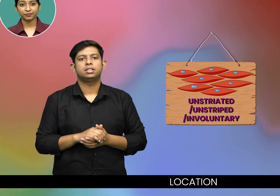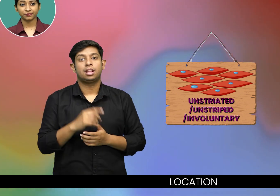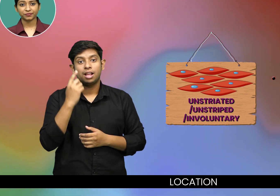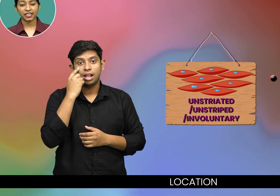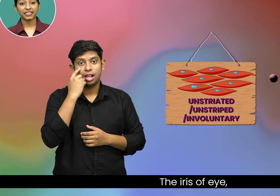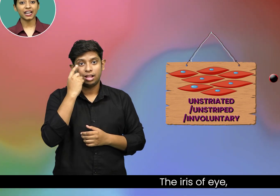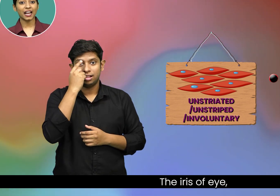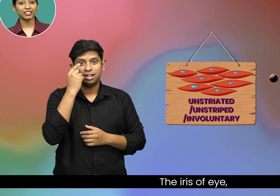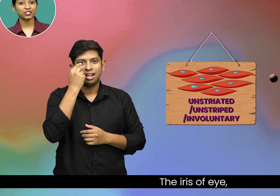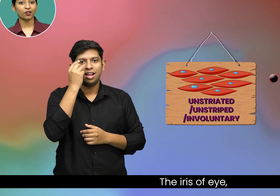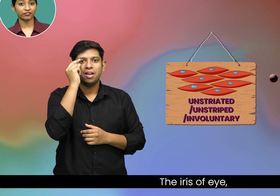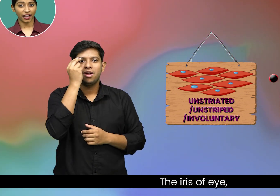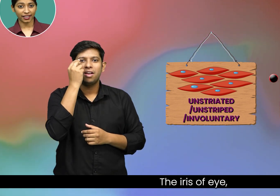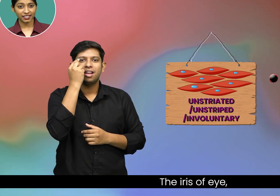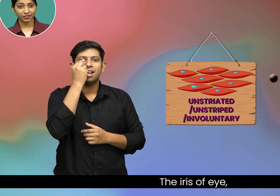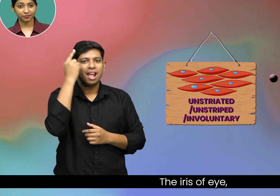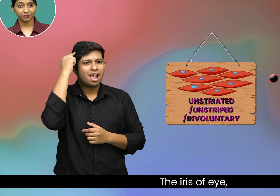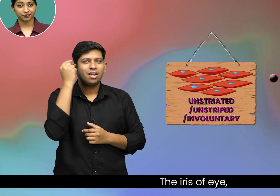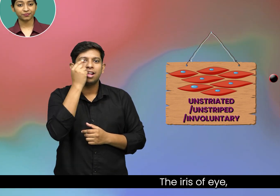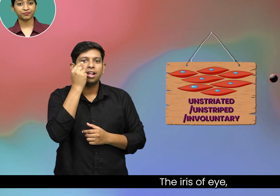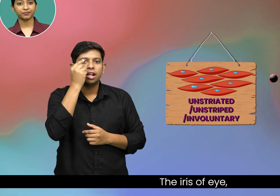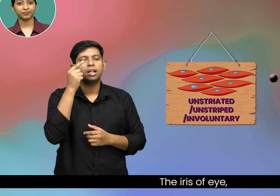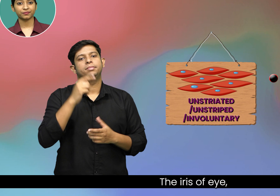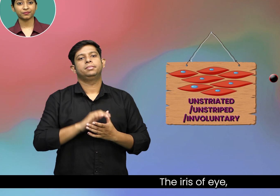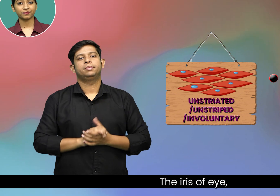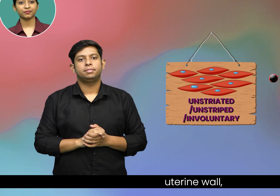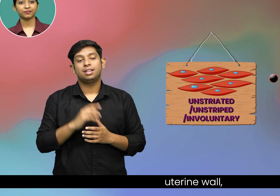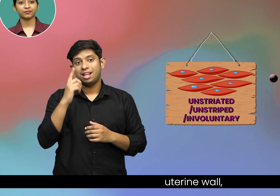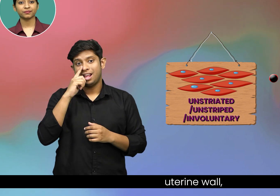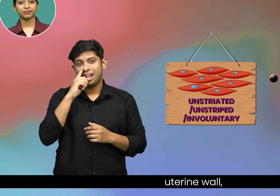Location: the iris of eye,